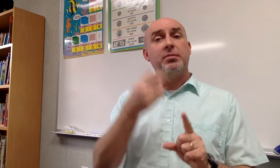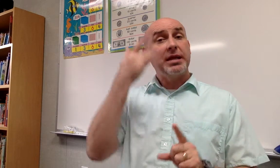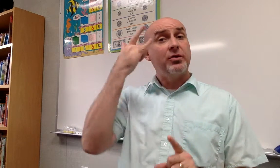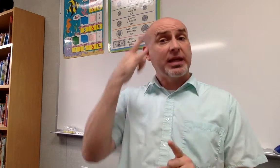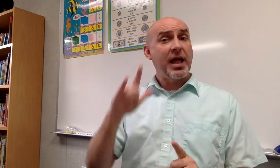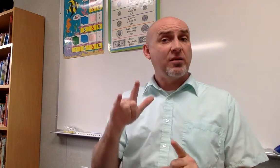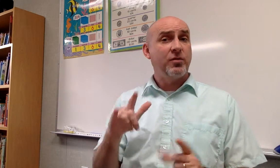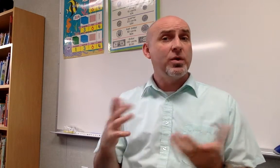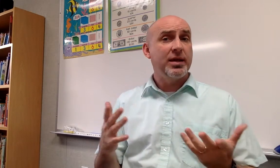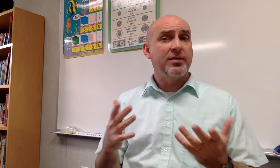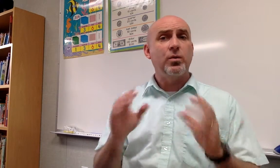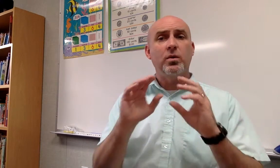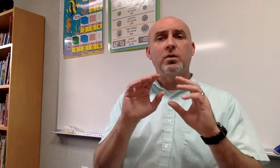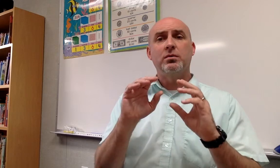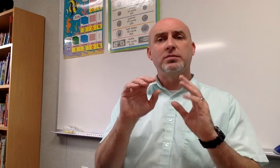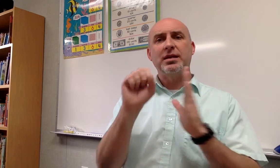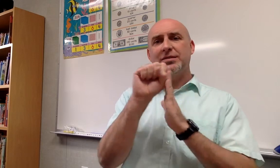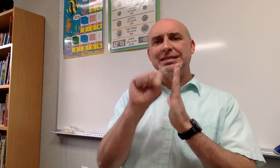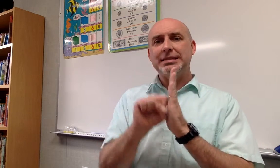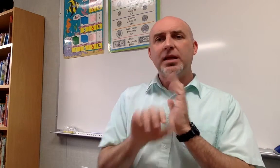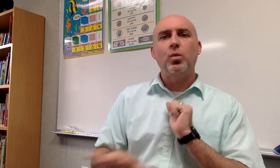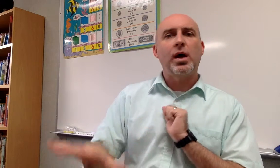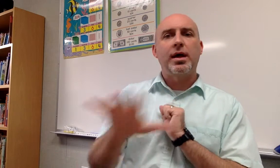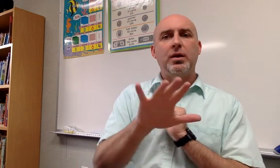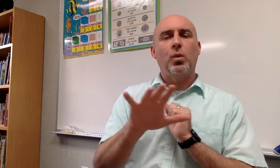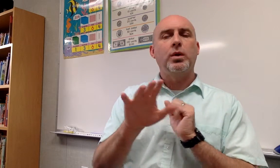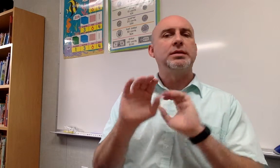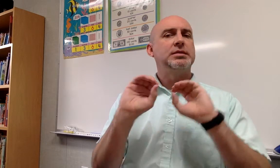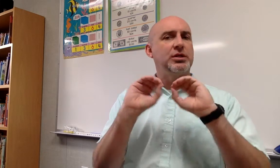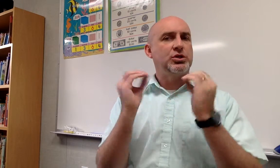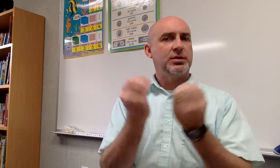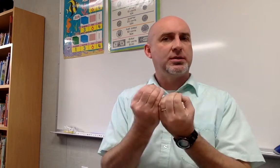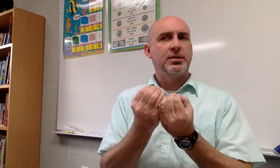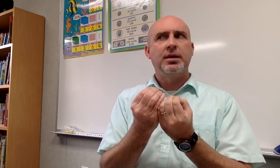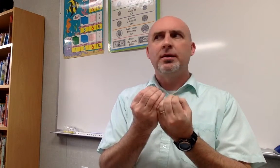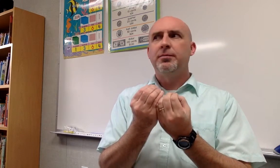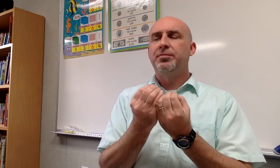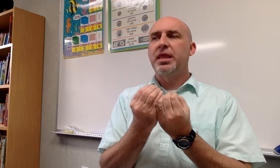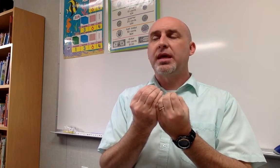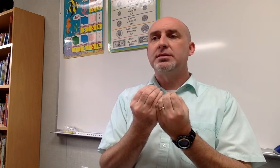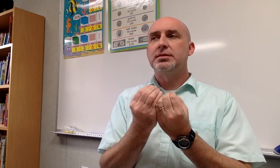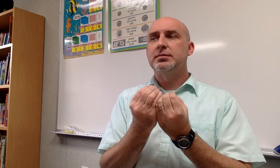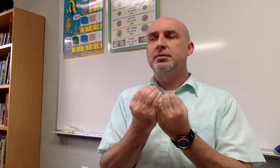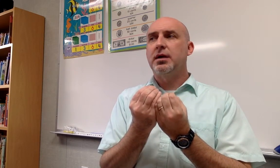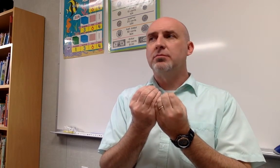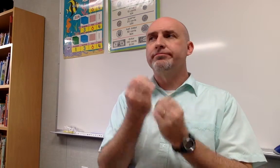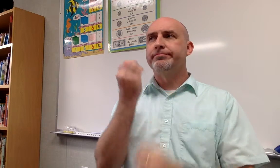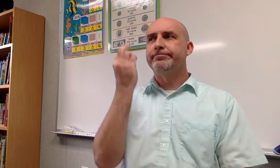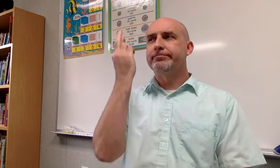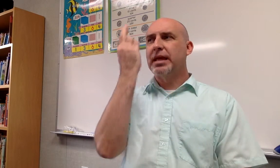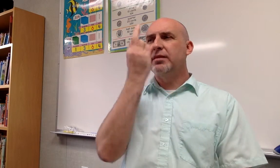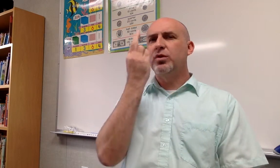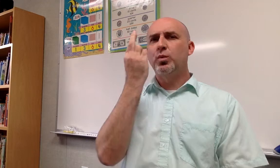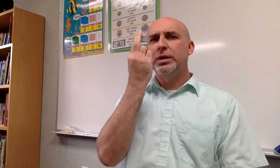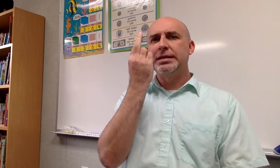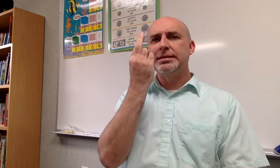Here in California, they were kind of a statewide organization that's kind of the